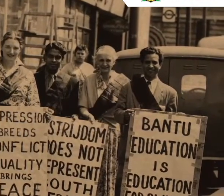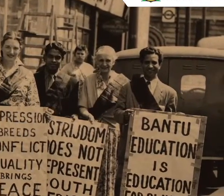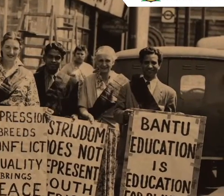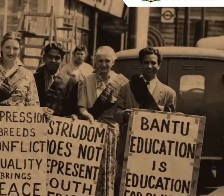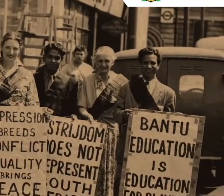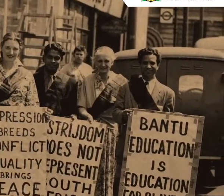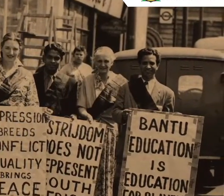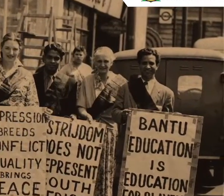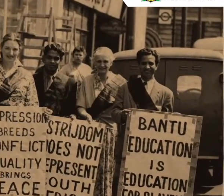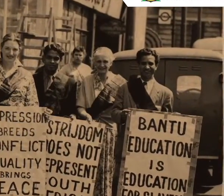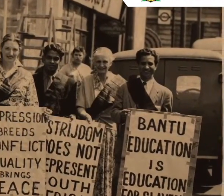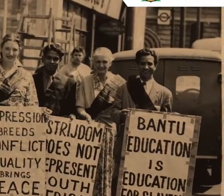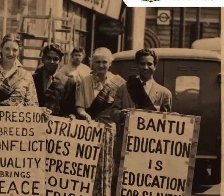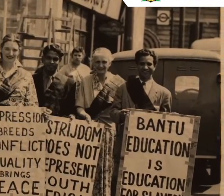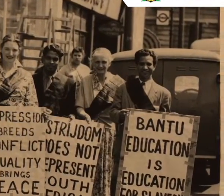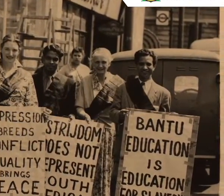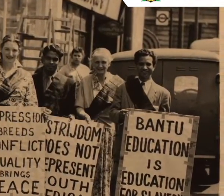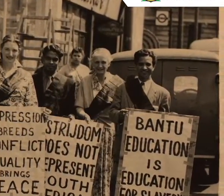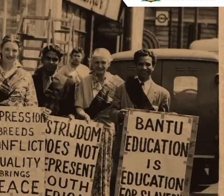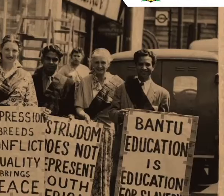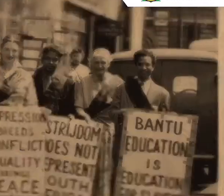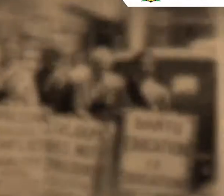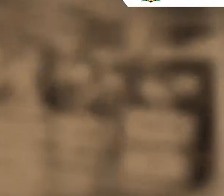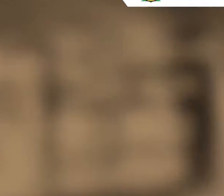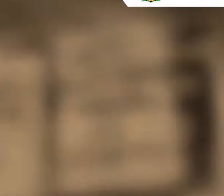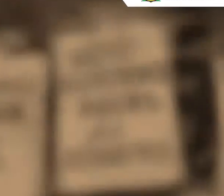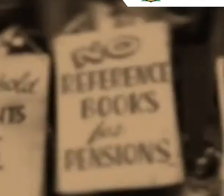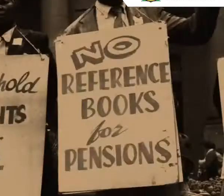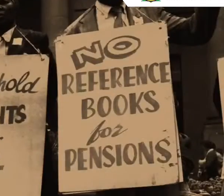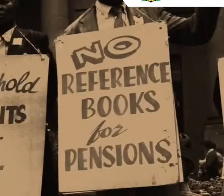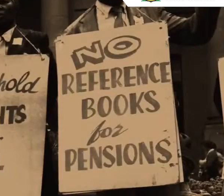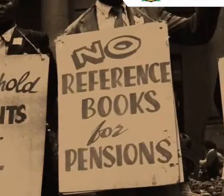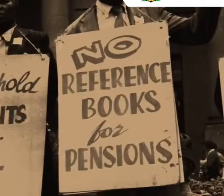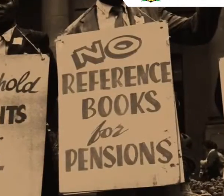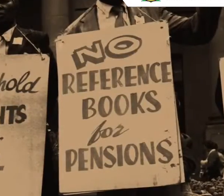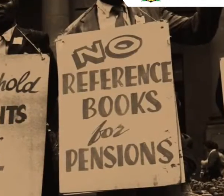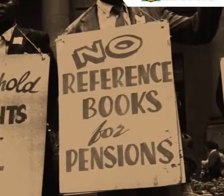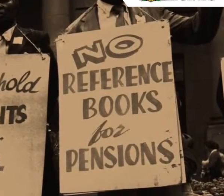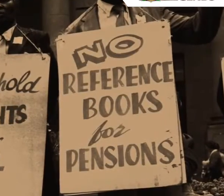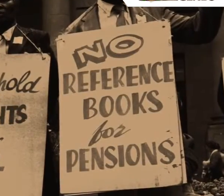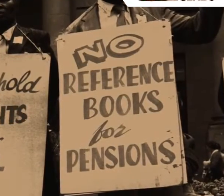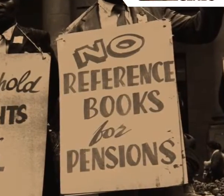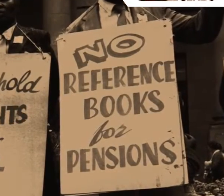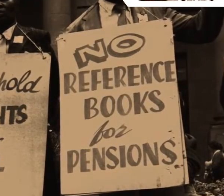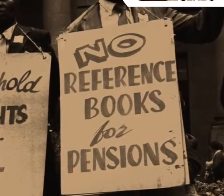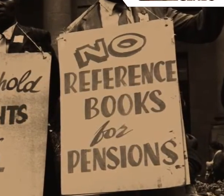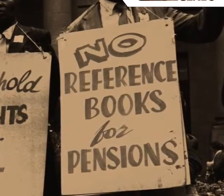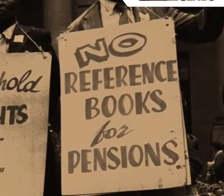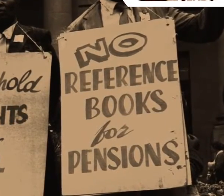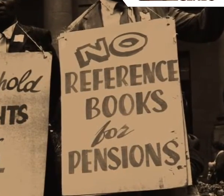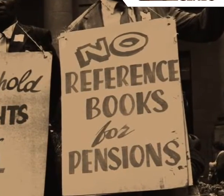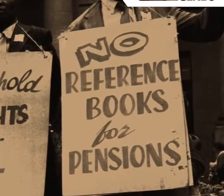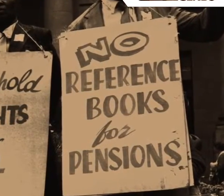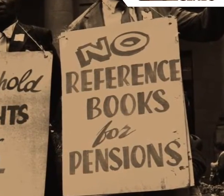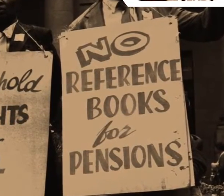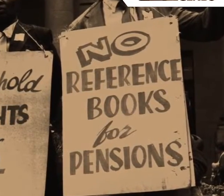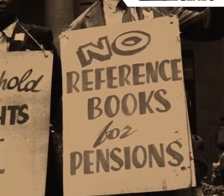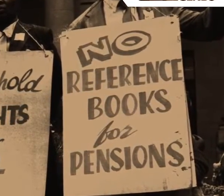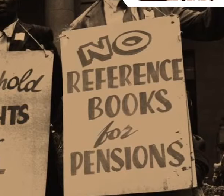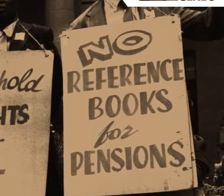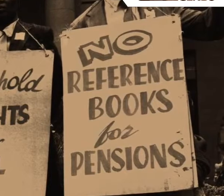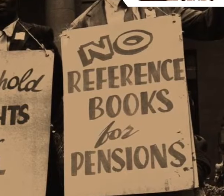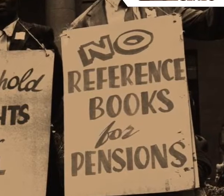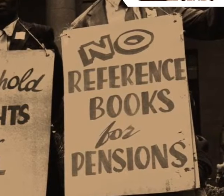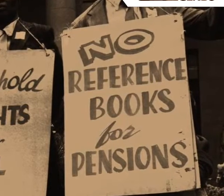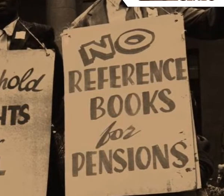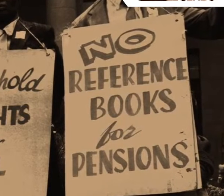activities, particularly with the Food and Canning Workers Union. In 1954, she was among the